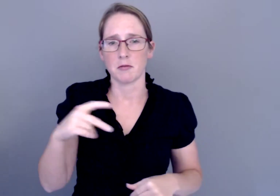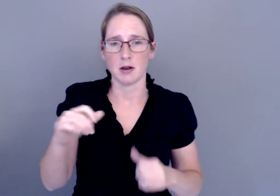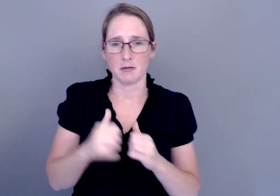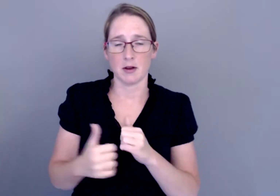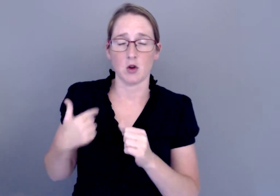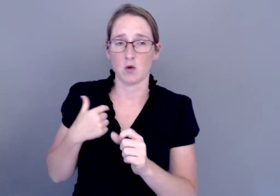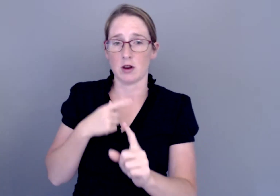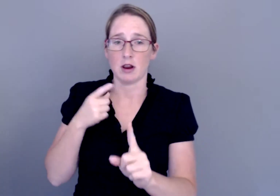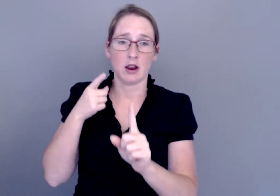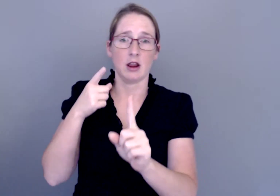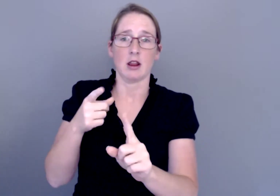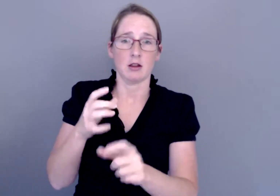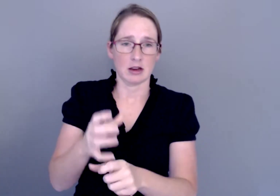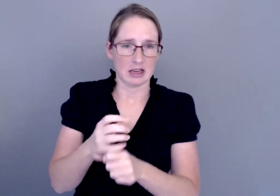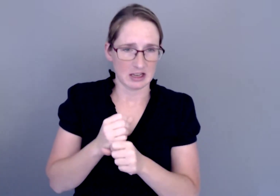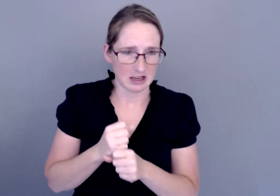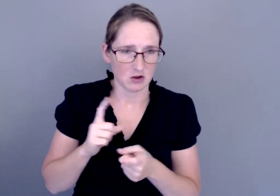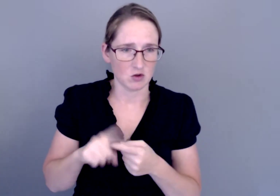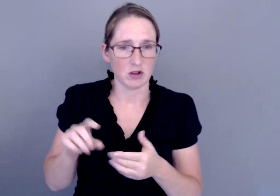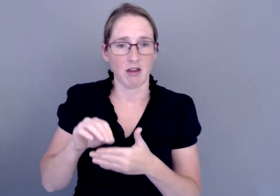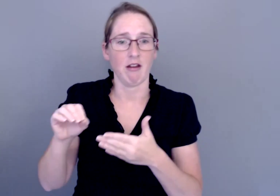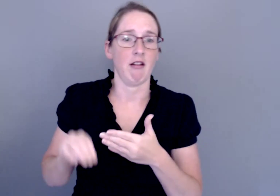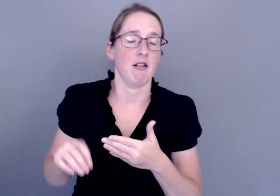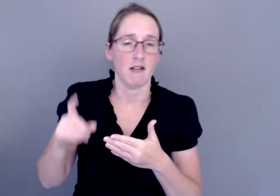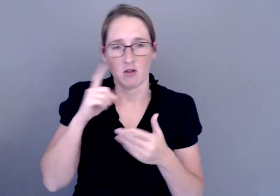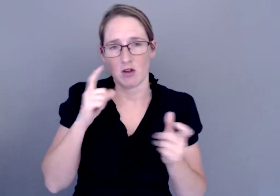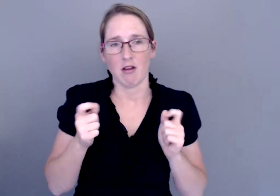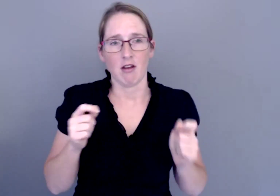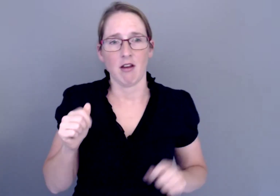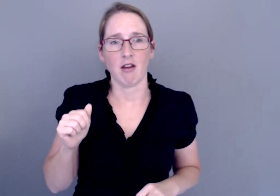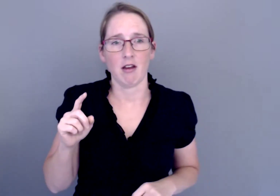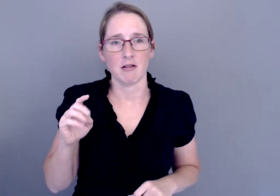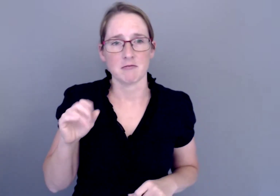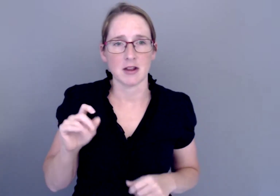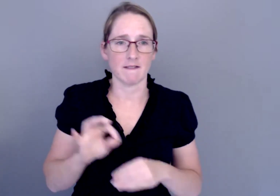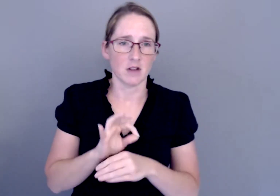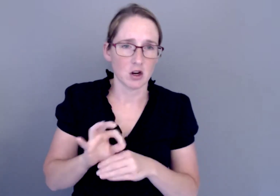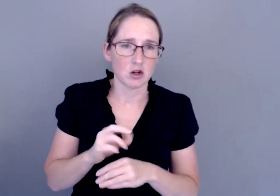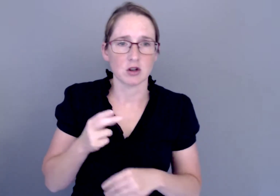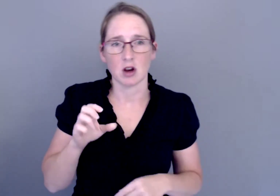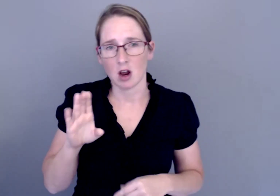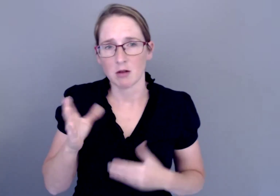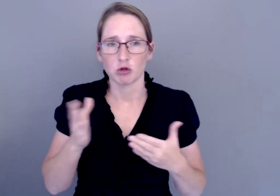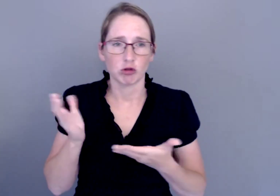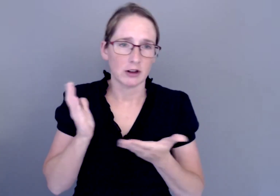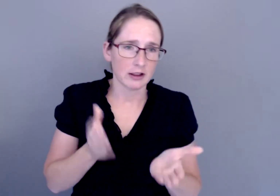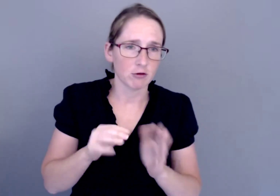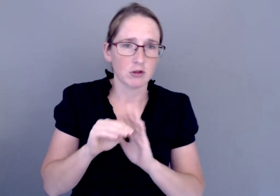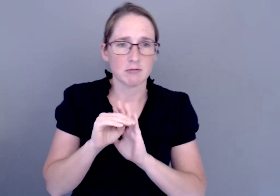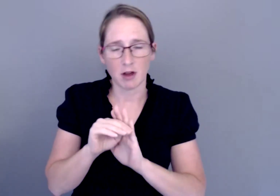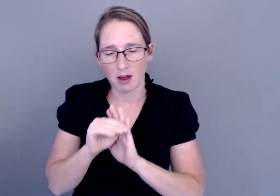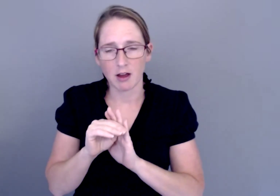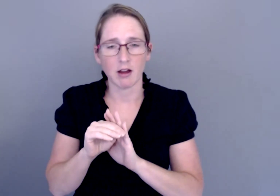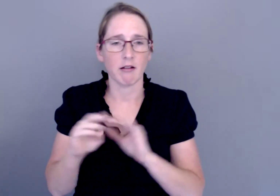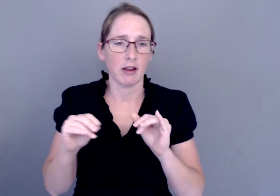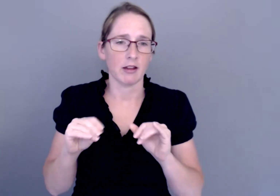aim to get, to the outcomes for the administrative functions, hubs, and the service delivery model and the